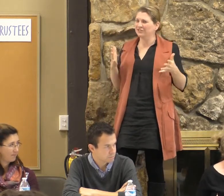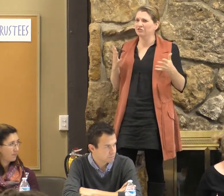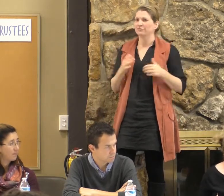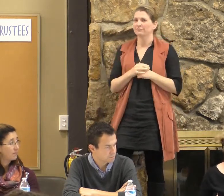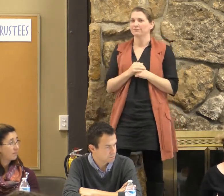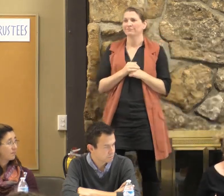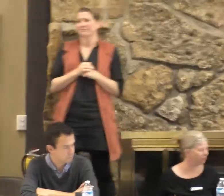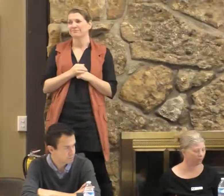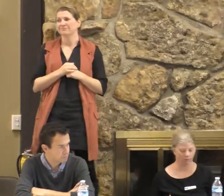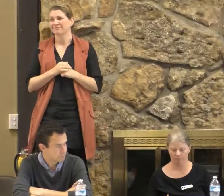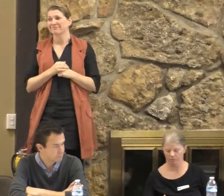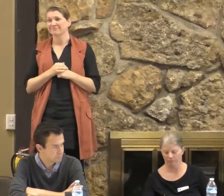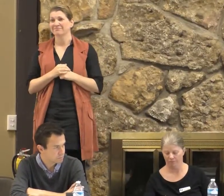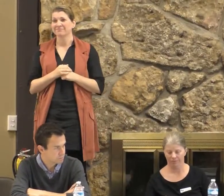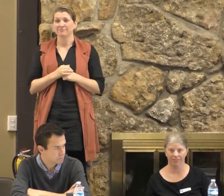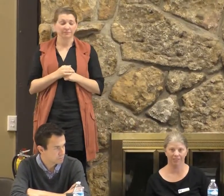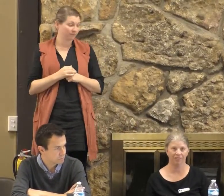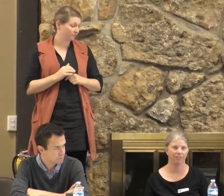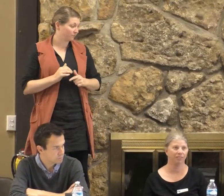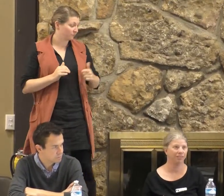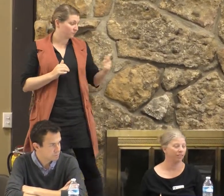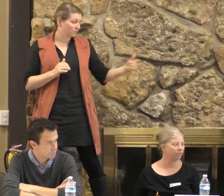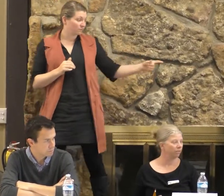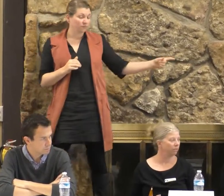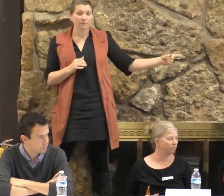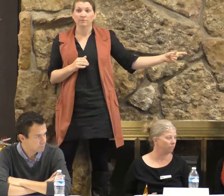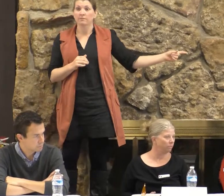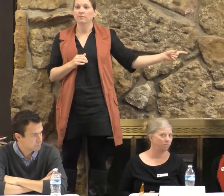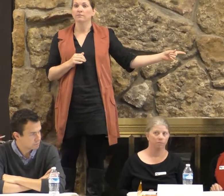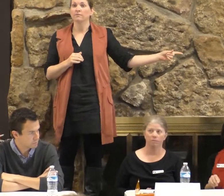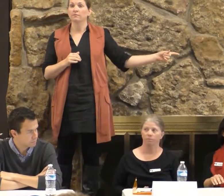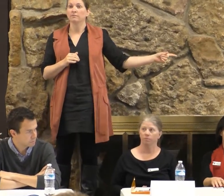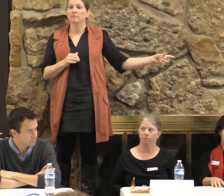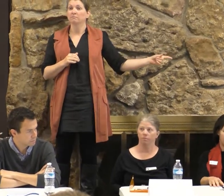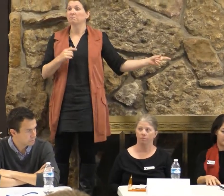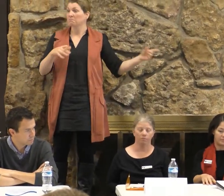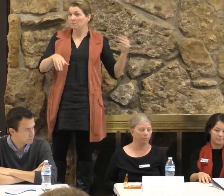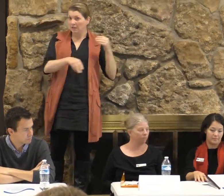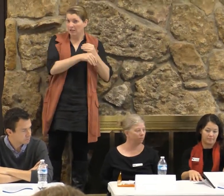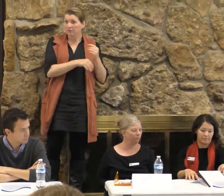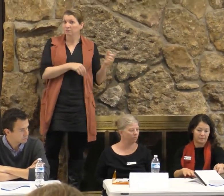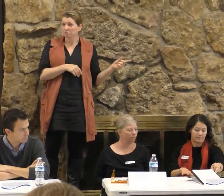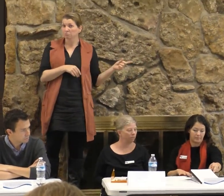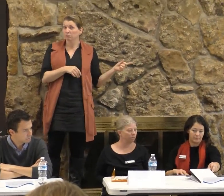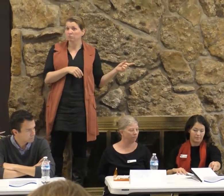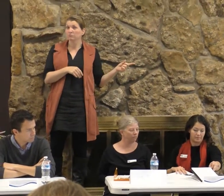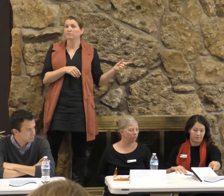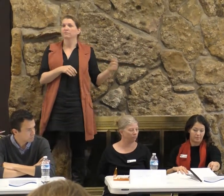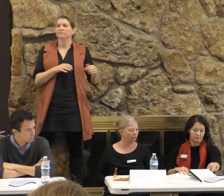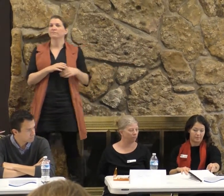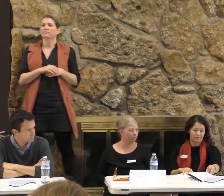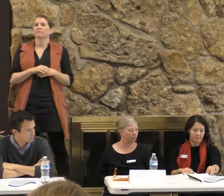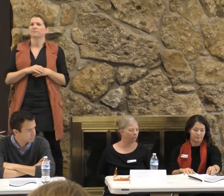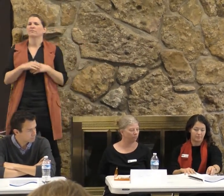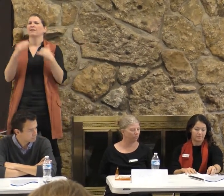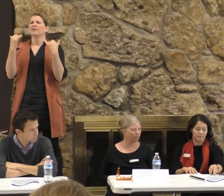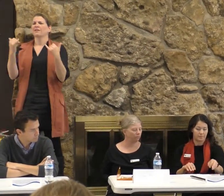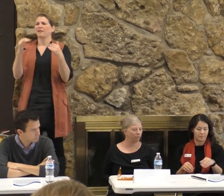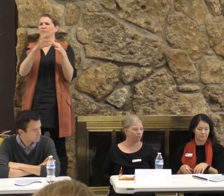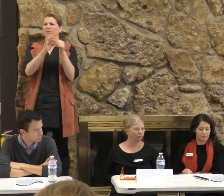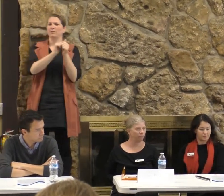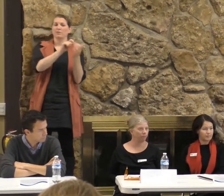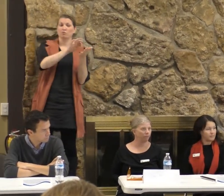And if I can just put a bit of legal veneer on this citizen as well. When you're talking about lip reading and writing, one thing that's important to remember is that